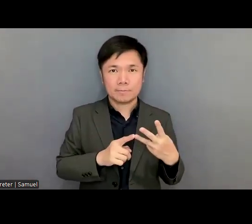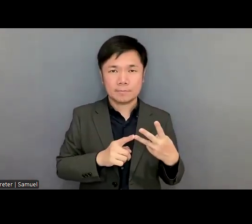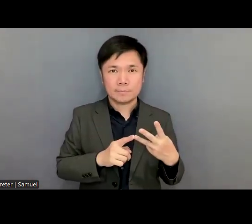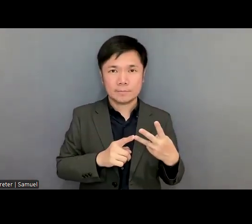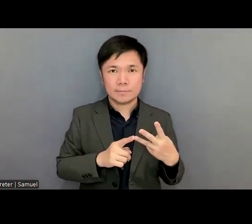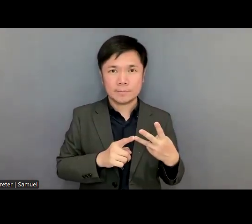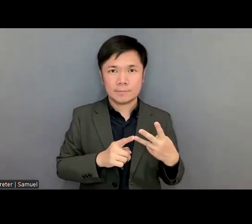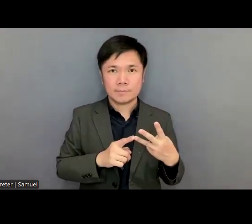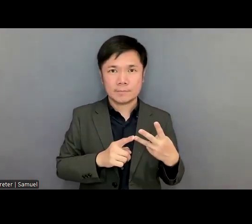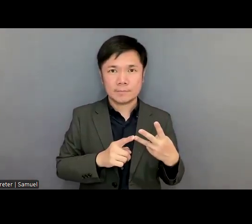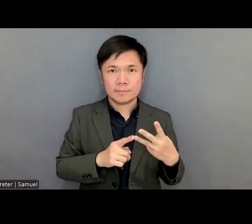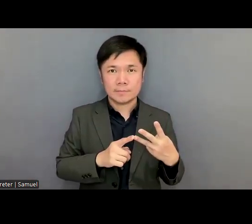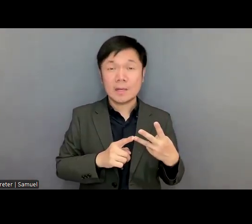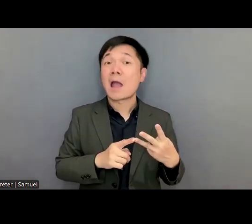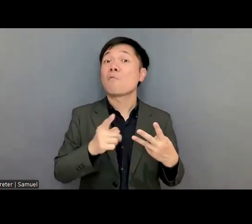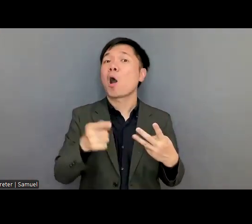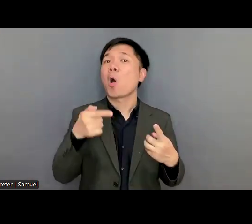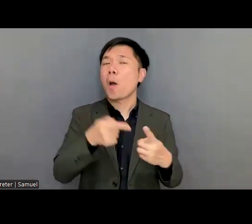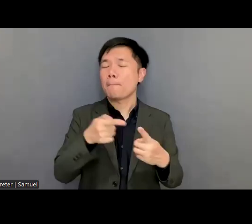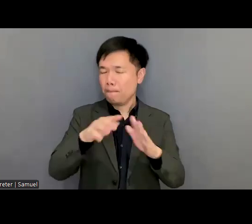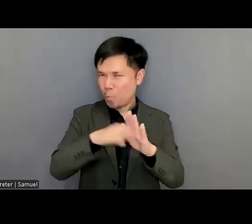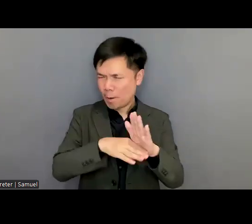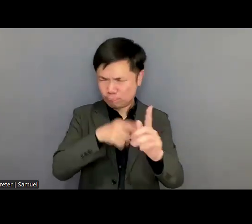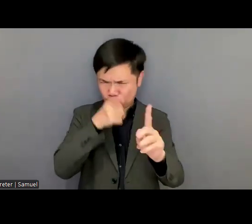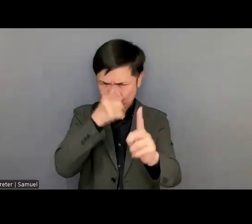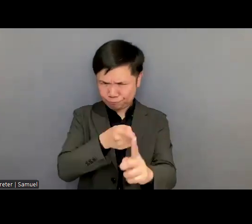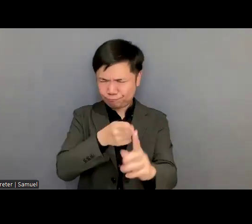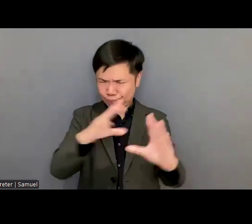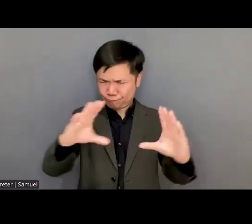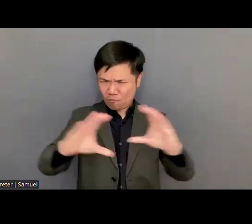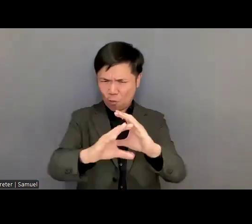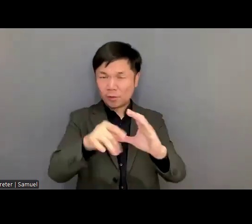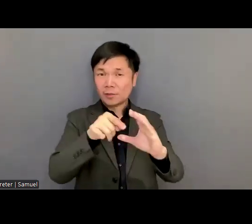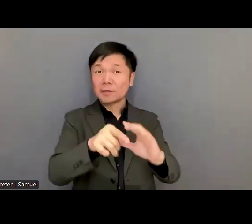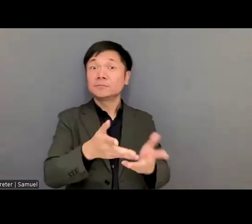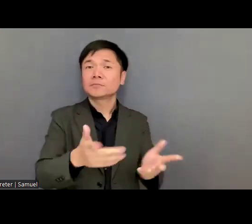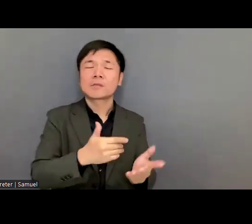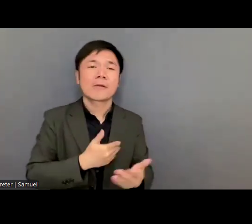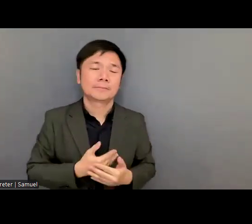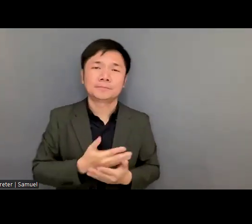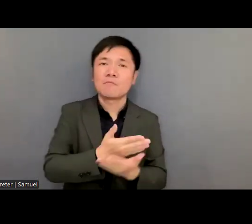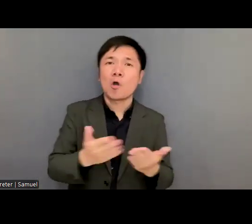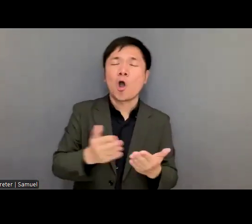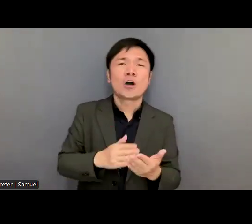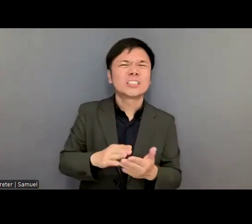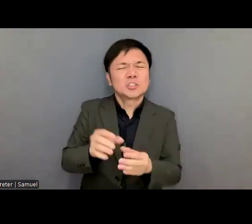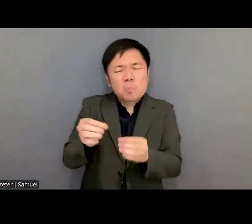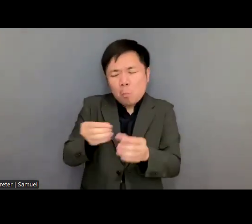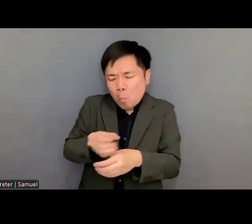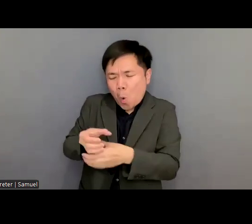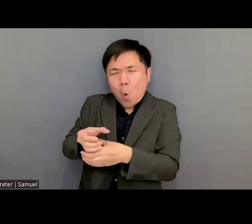targeted kind of programs and policies that should be highlighted to the underrepresented groups.